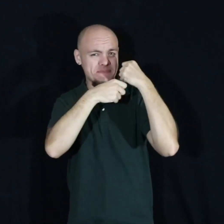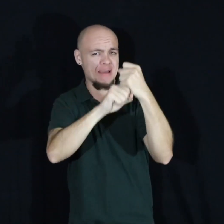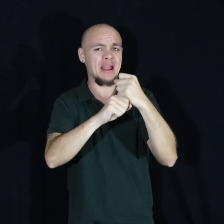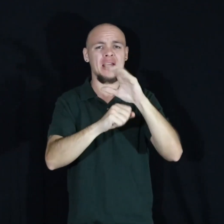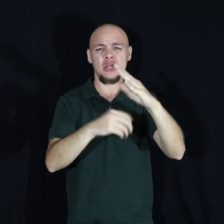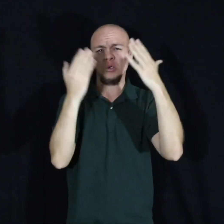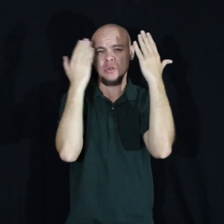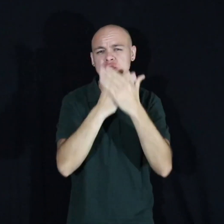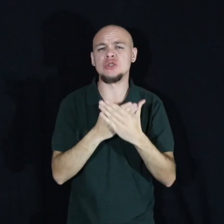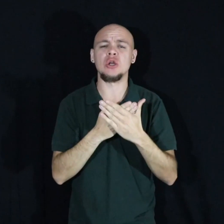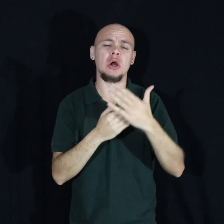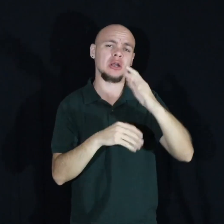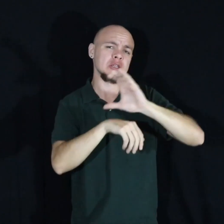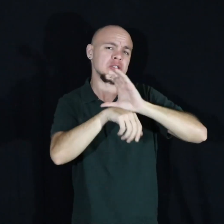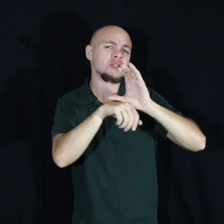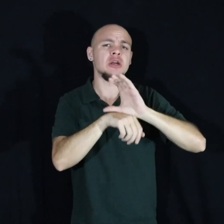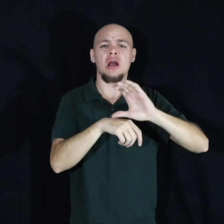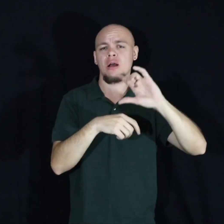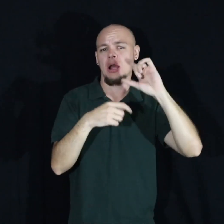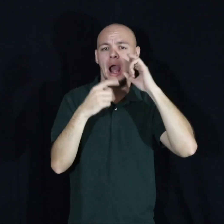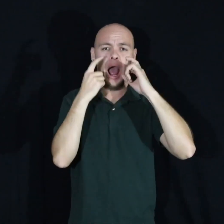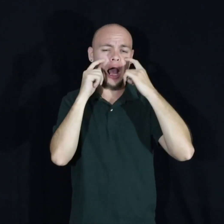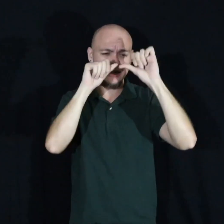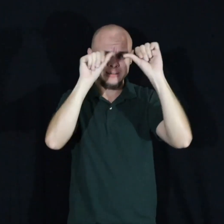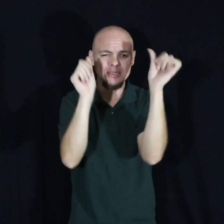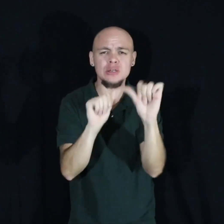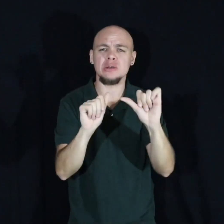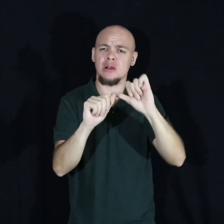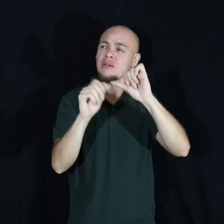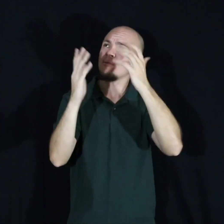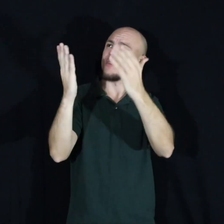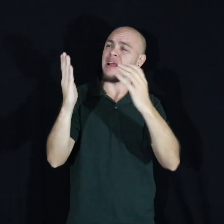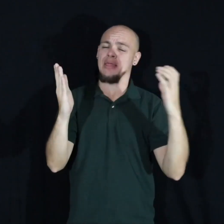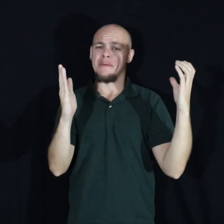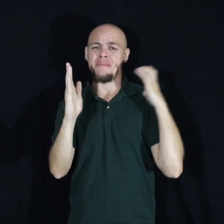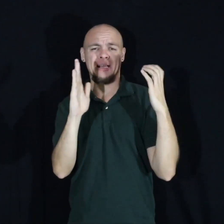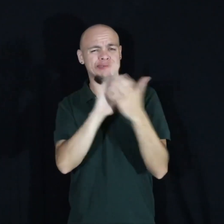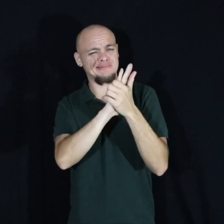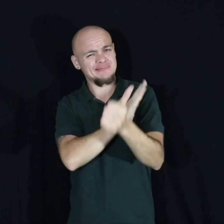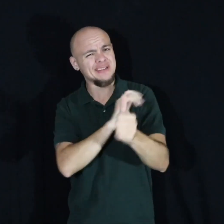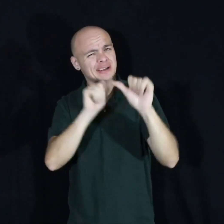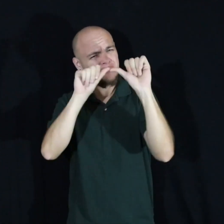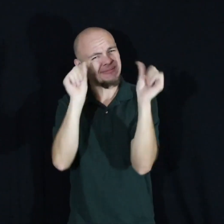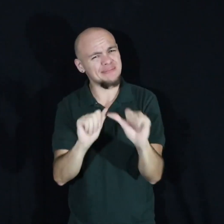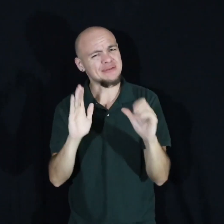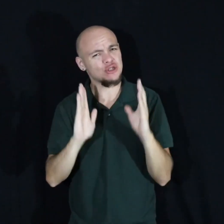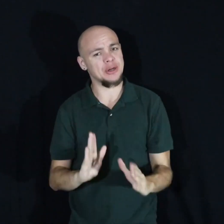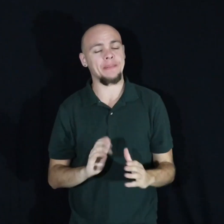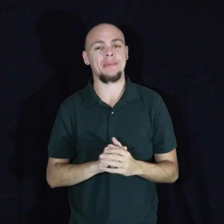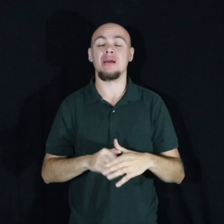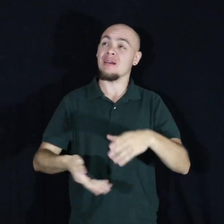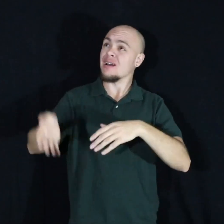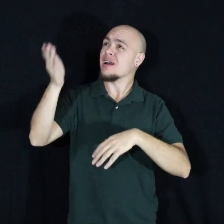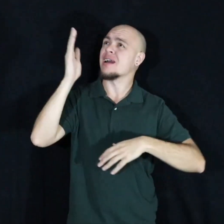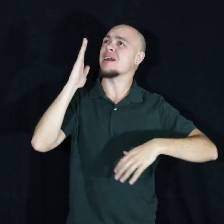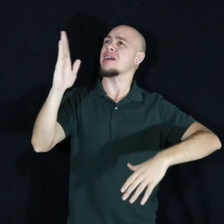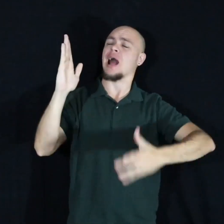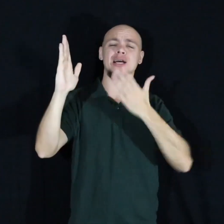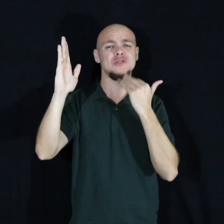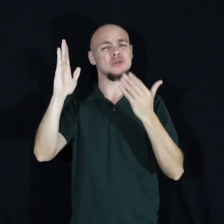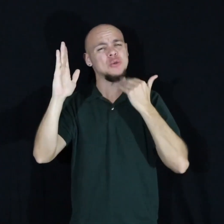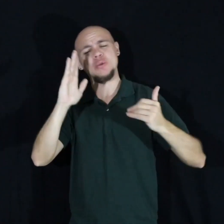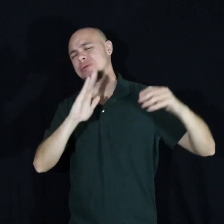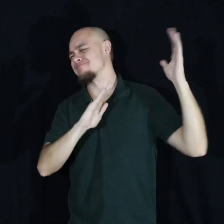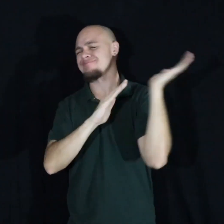dark chocolate lips and eyes were sculpted and crafted by the master craftsman. God could not dream a sweeter dream than